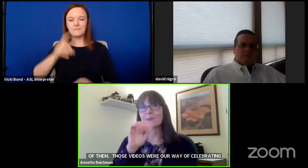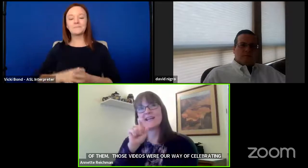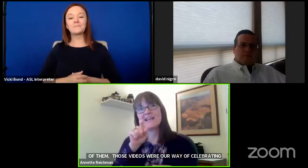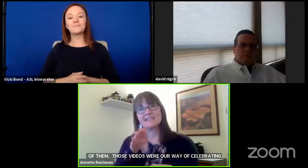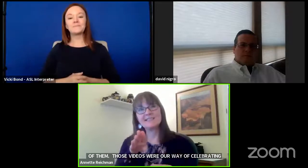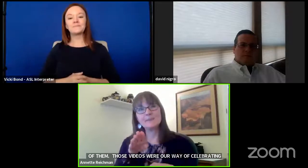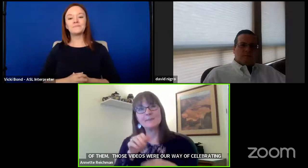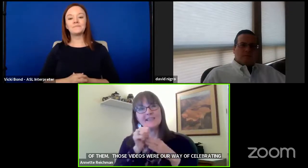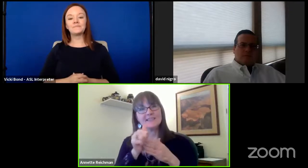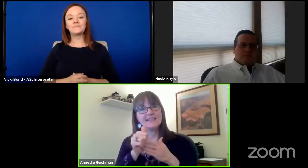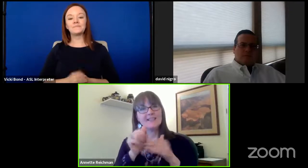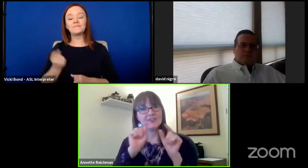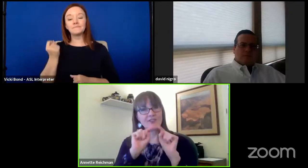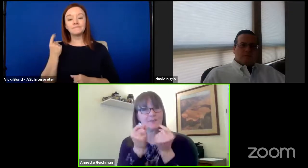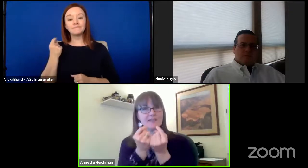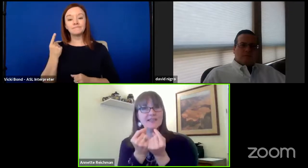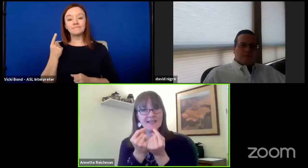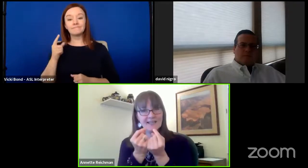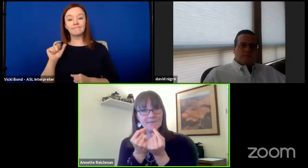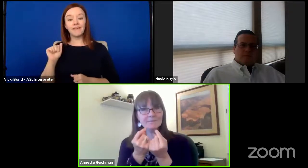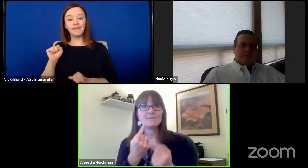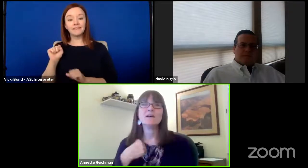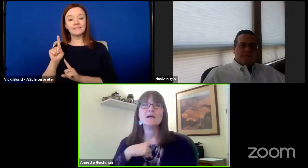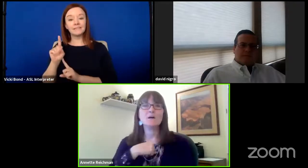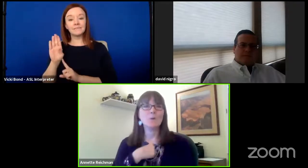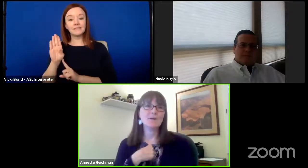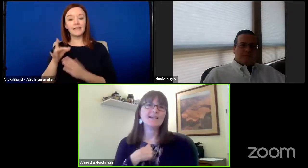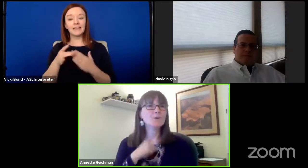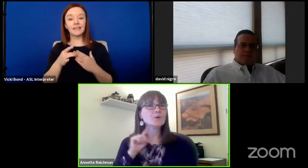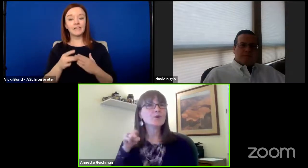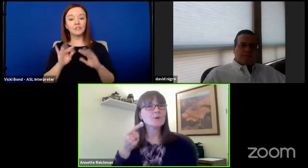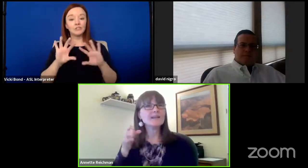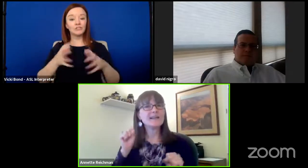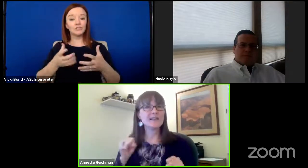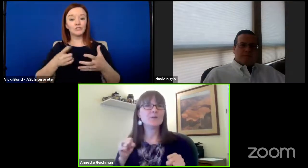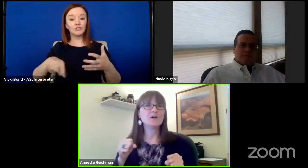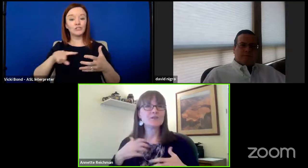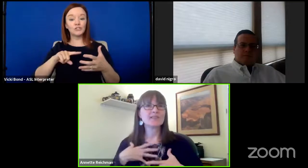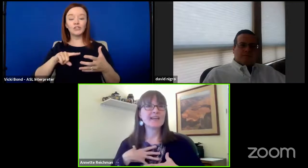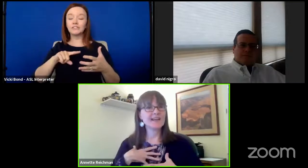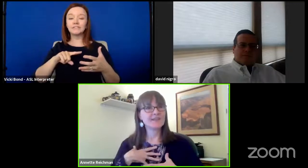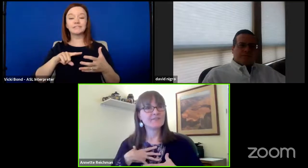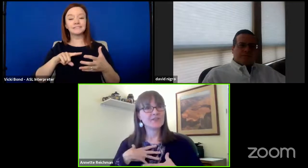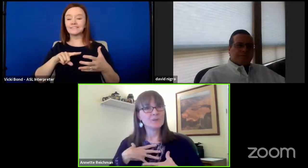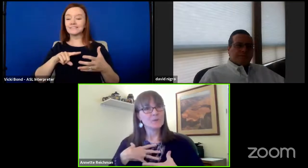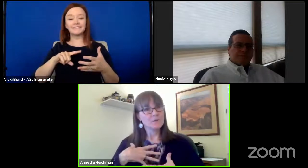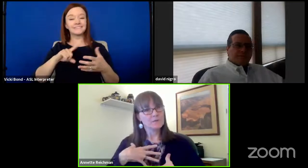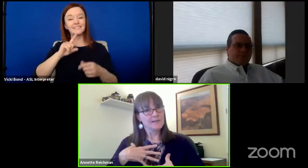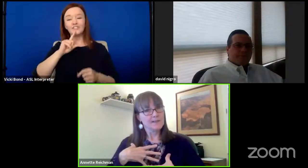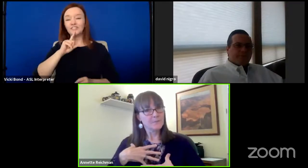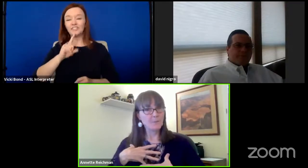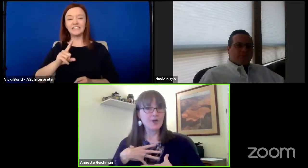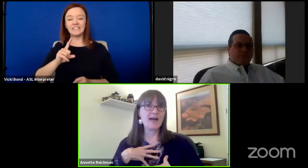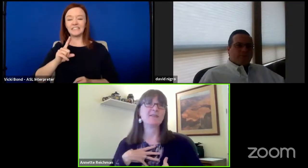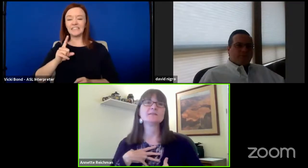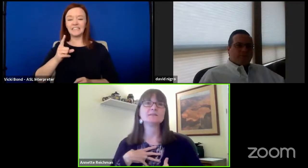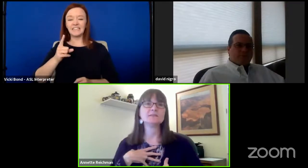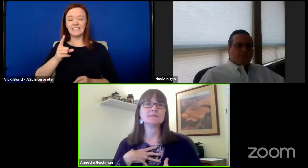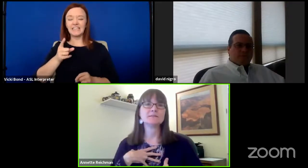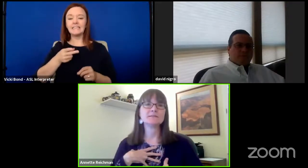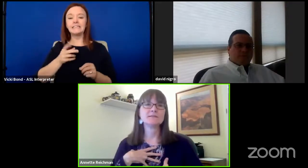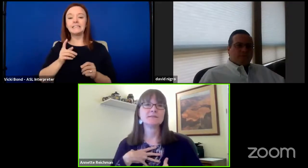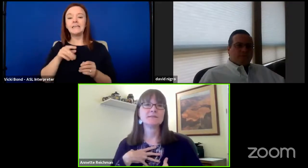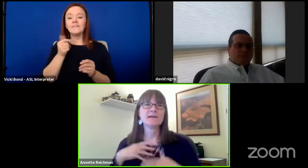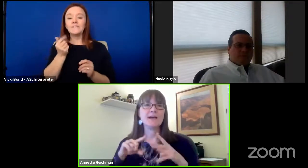However, the ASDB leadership team, we were only able to take a few deep